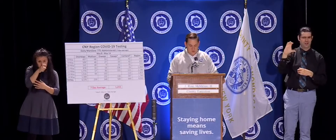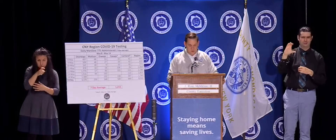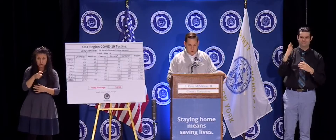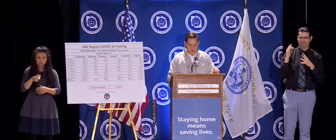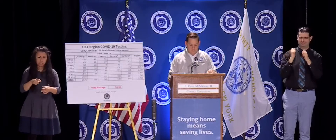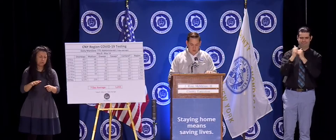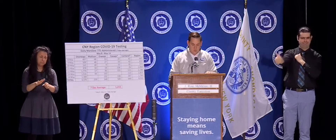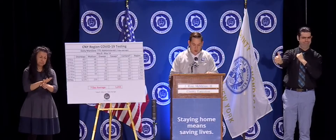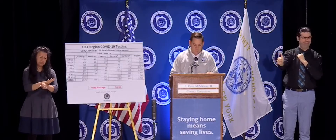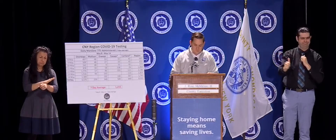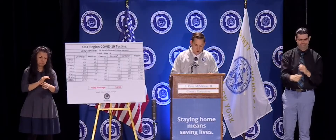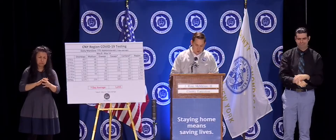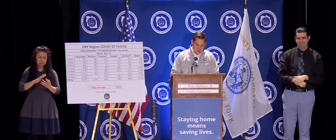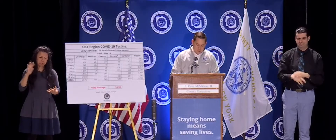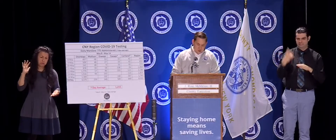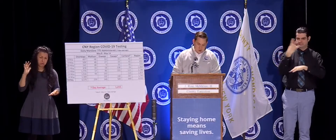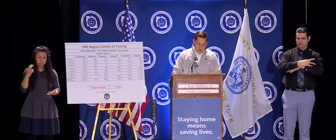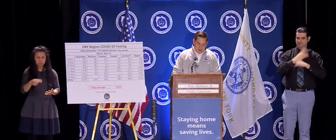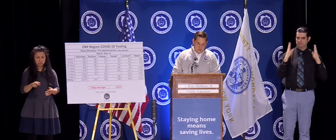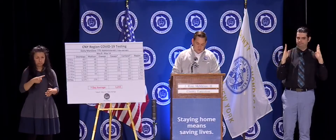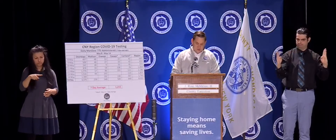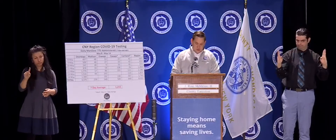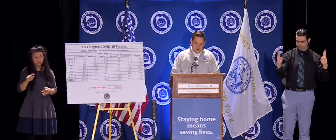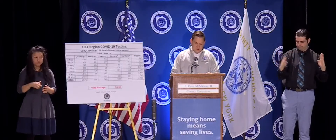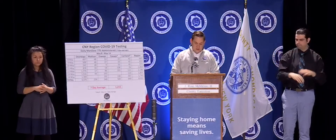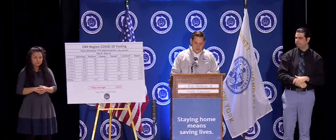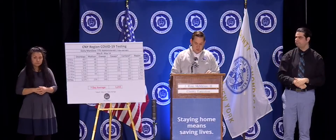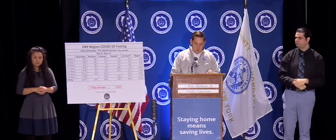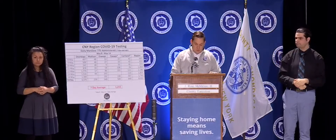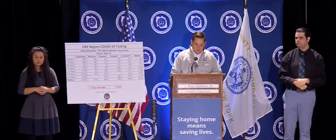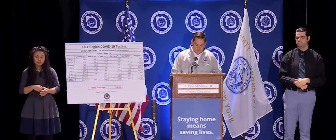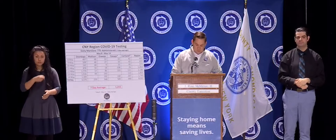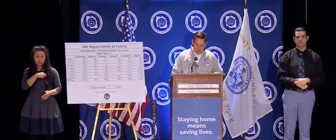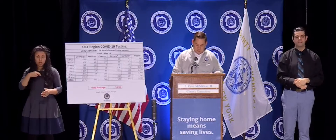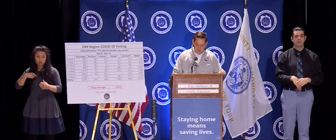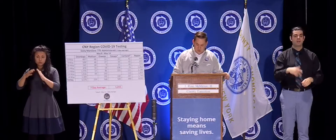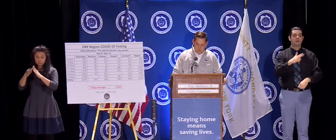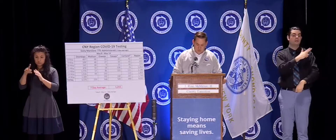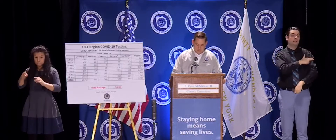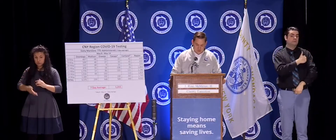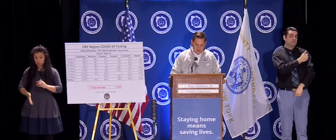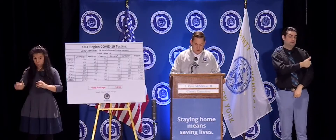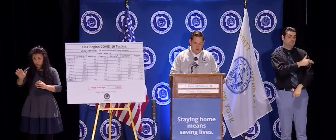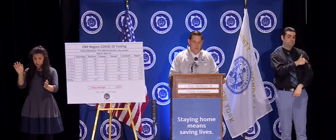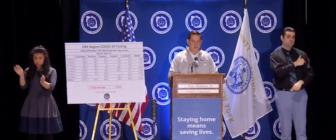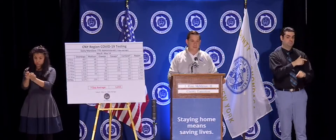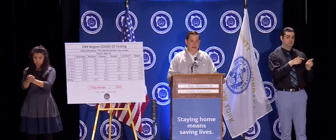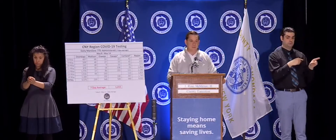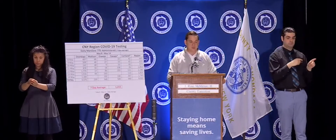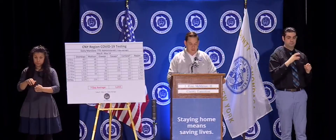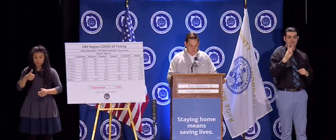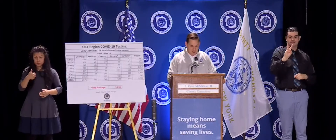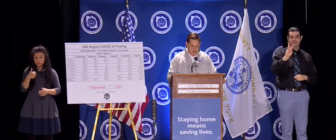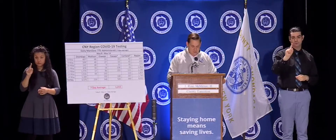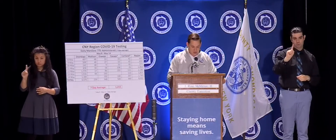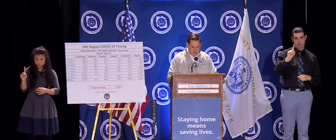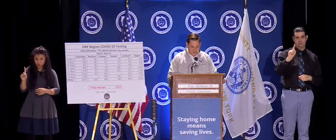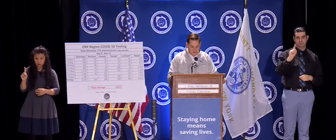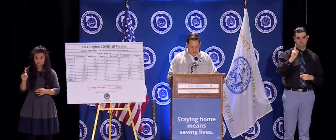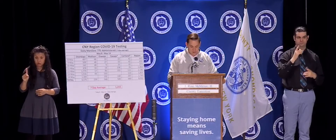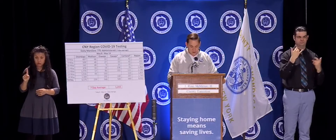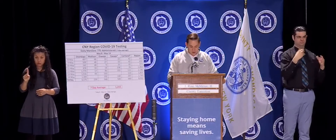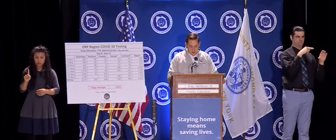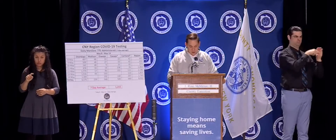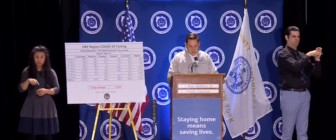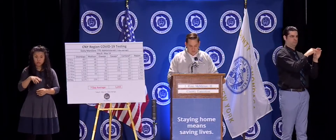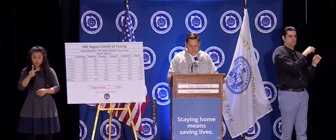The region has responded very well. Hospitalizations, 61. up 2 from yesterday, represents 9% of our active